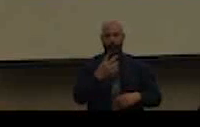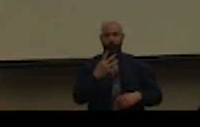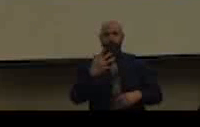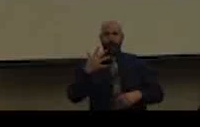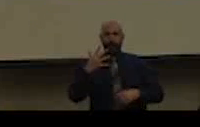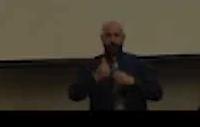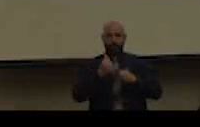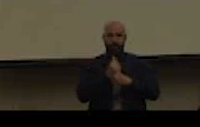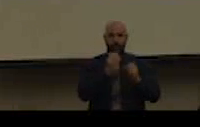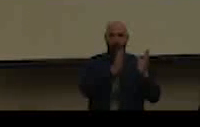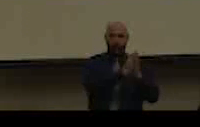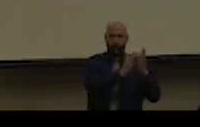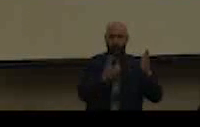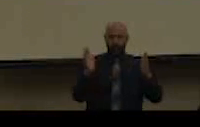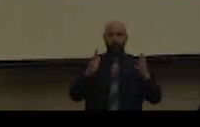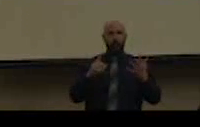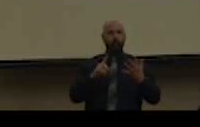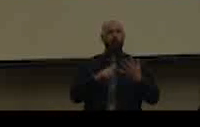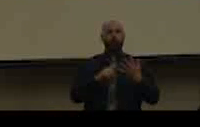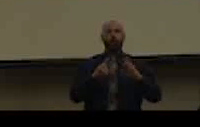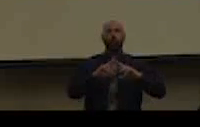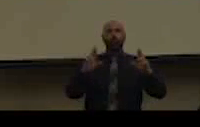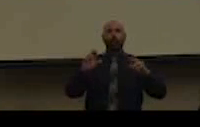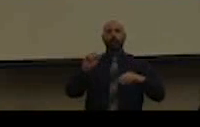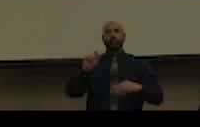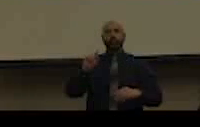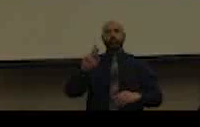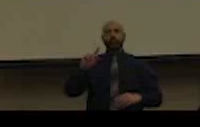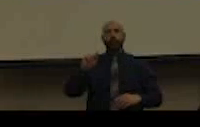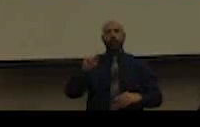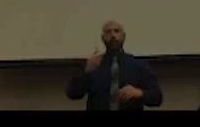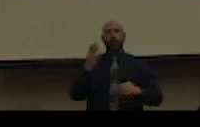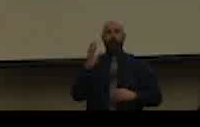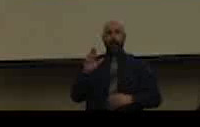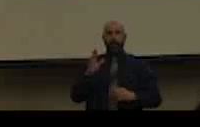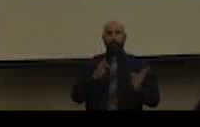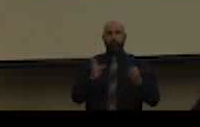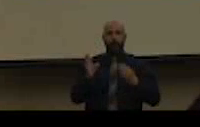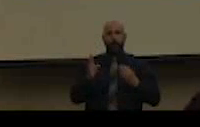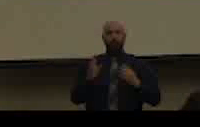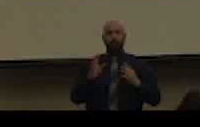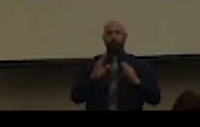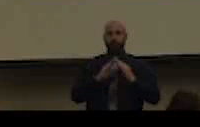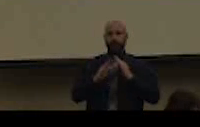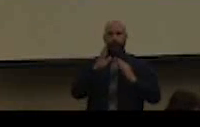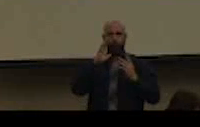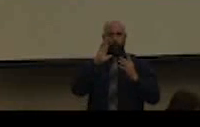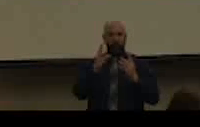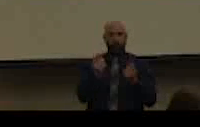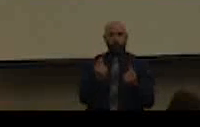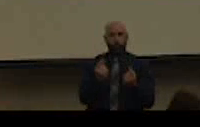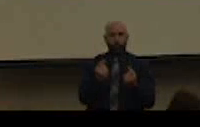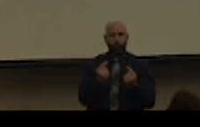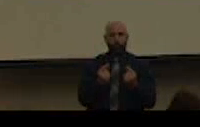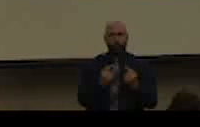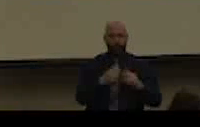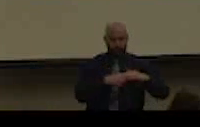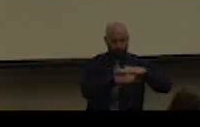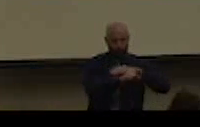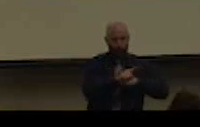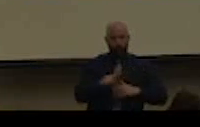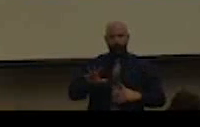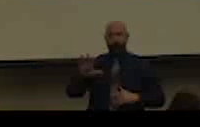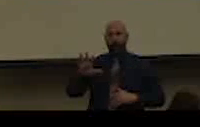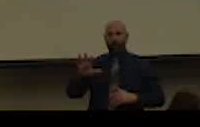to have a Ready Start Baton Rouge plan that says what the city is going to do for kids birth to five in the next 1 to 10 years. We